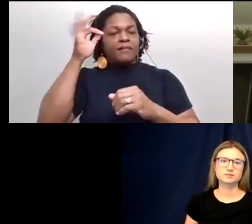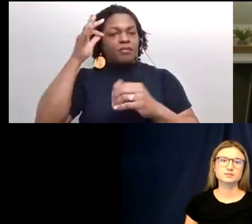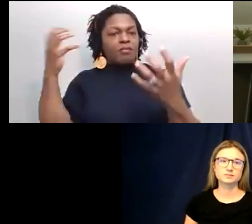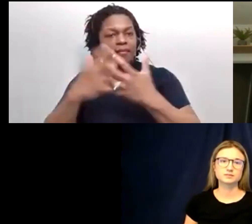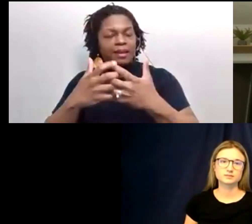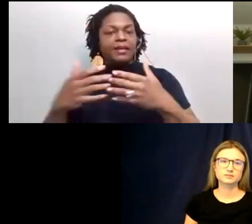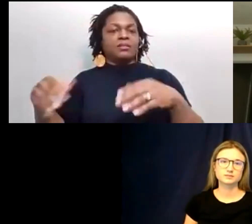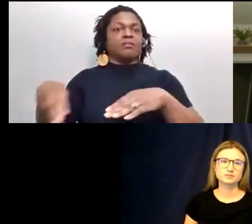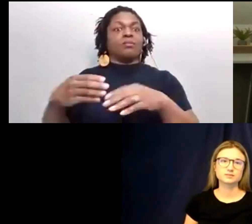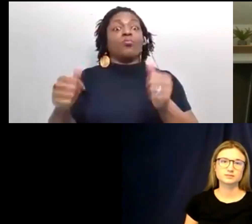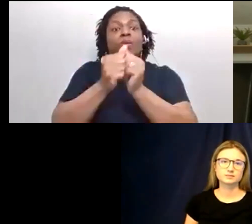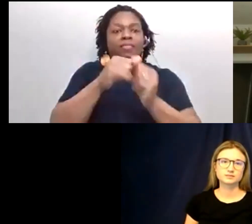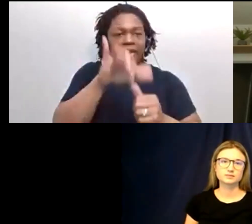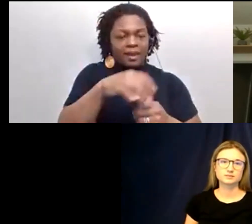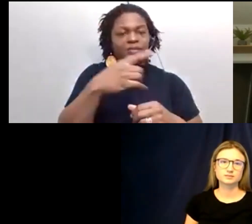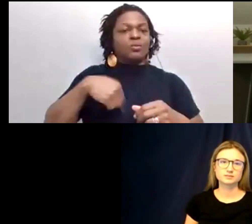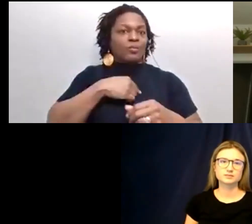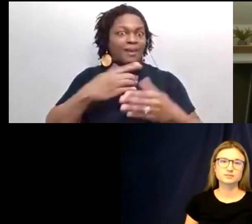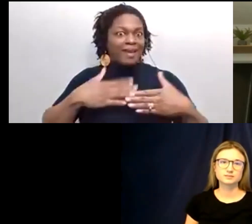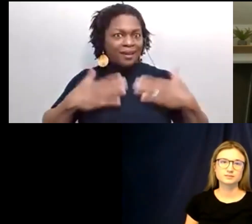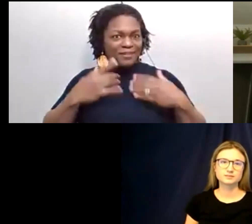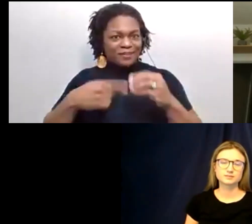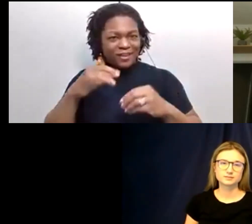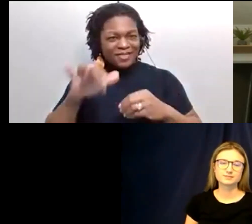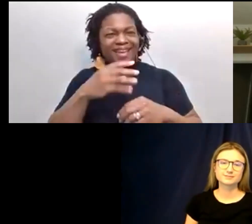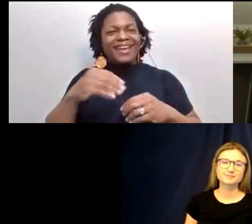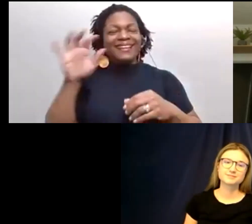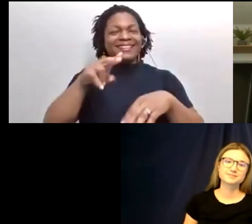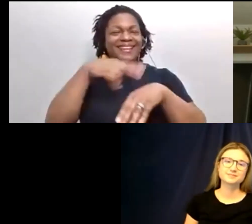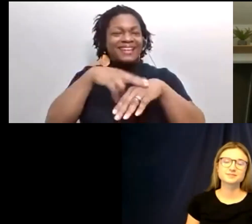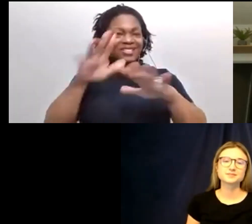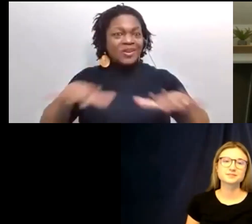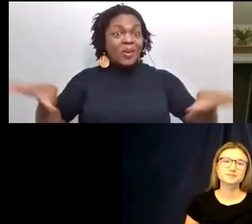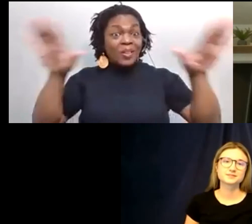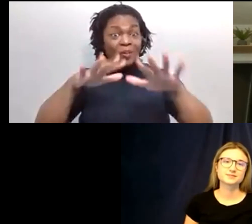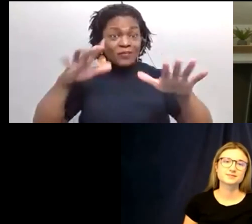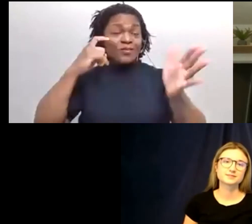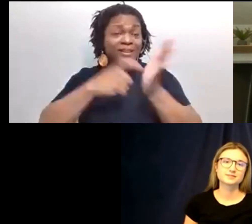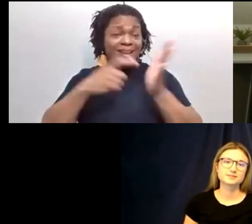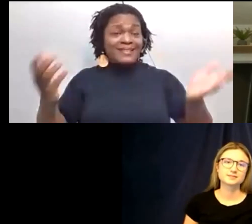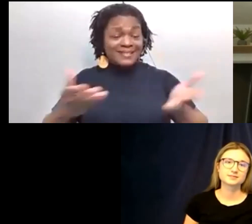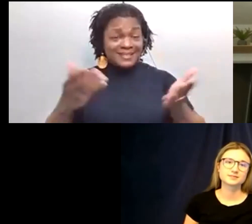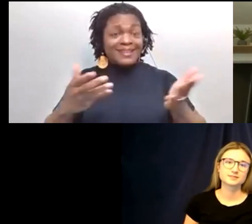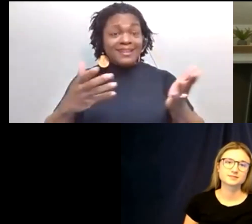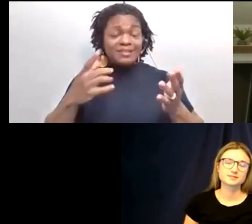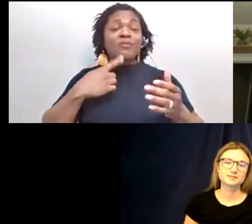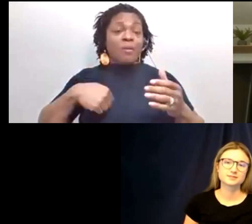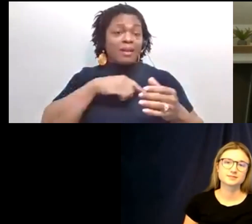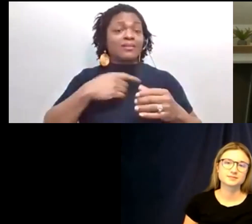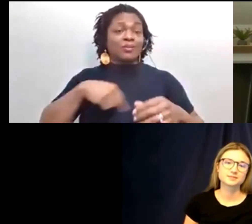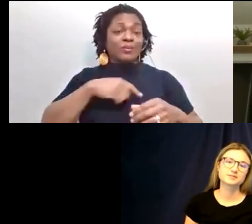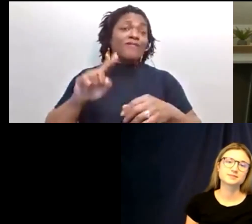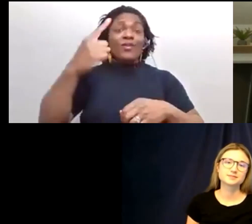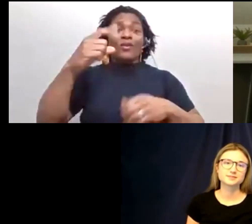we're very pleased, and we have been recognized nationally, and am told that we are the first state to